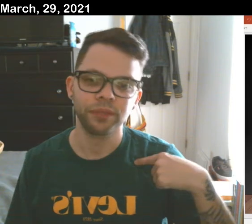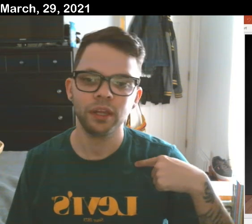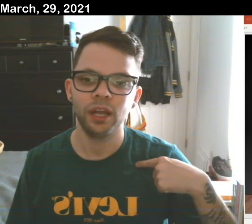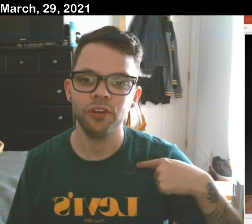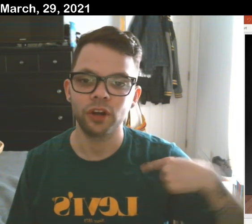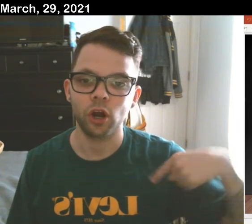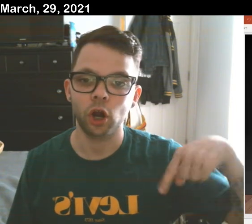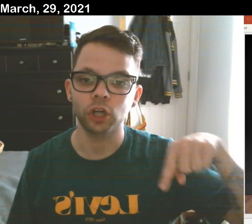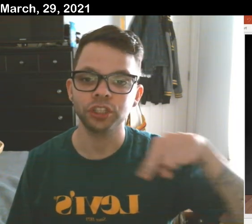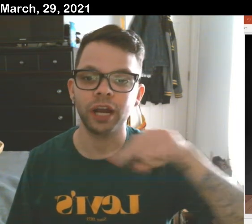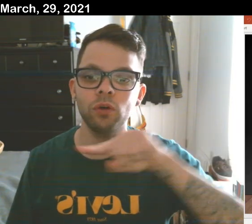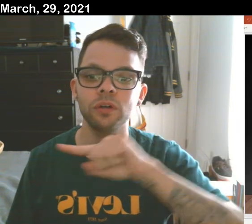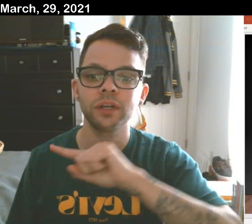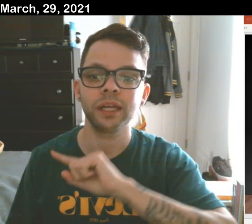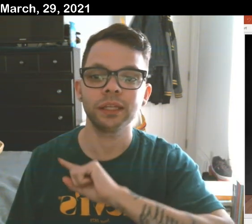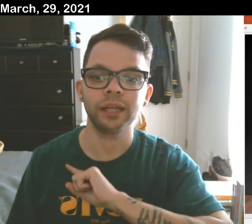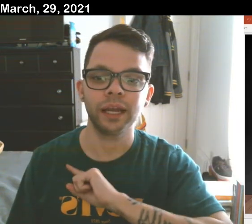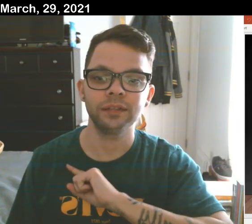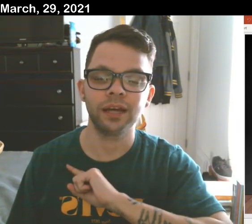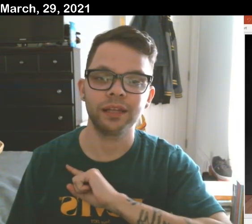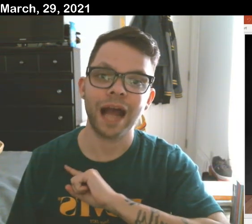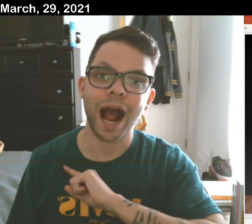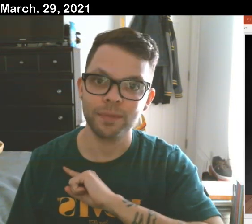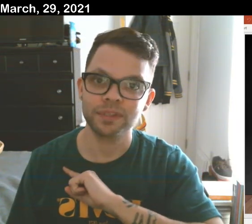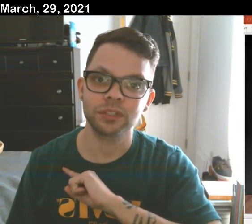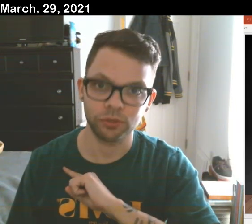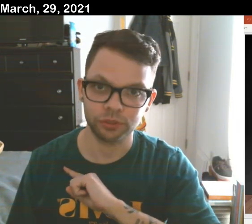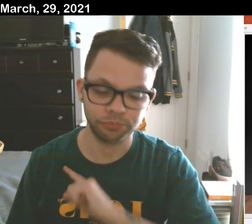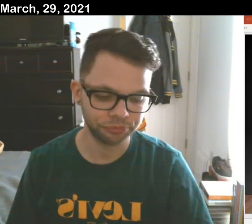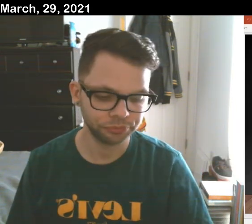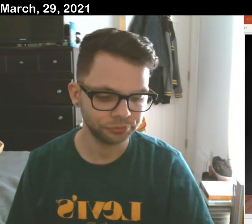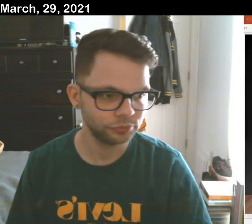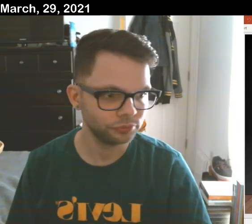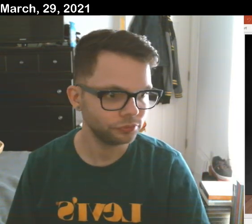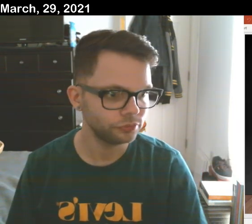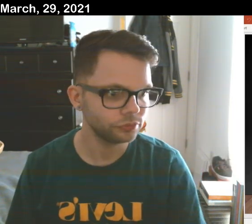it, and you're going to arch out and land on the opposite shoulder.